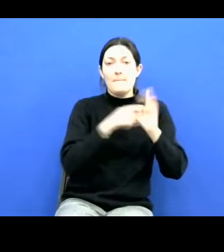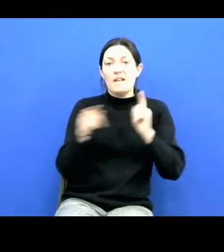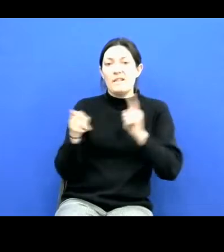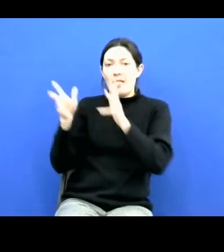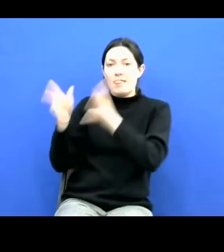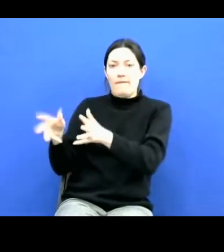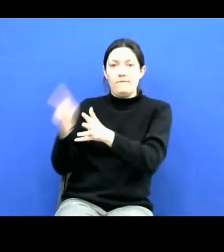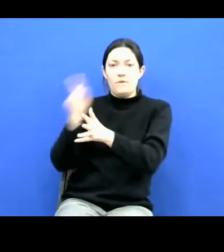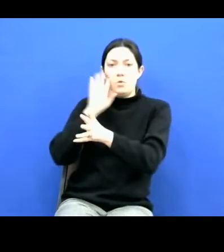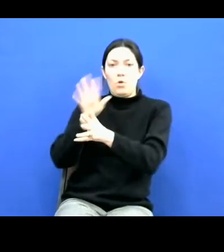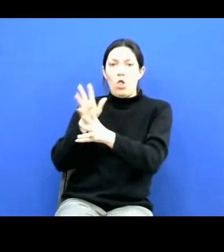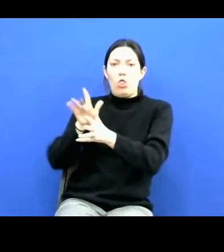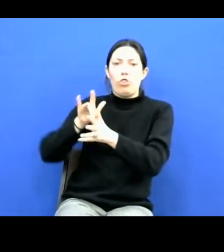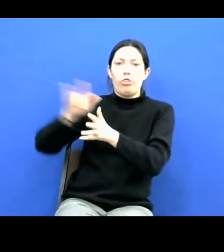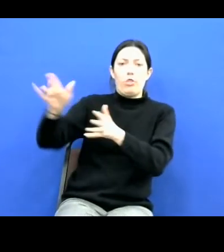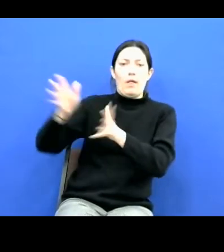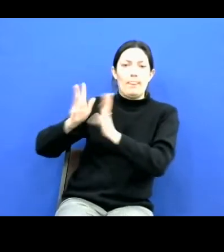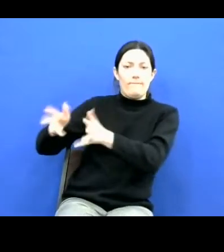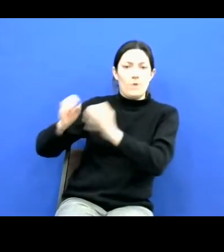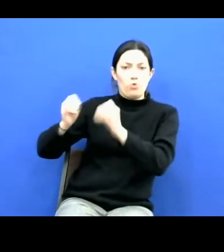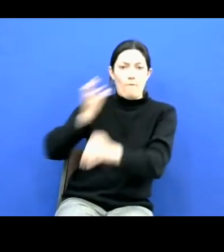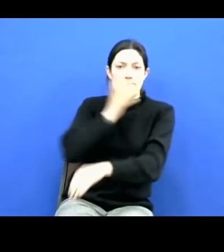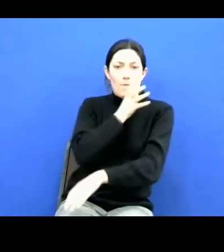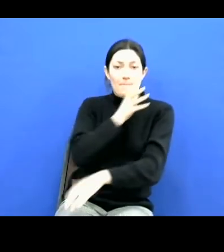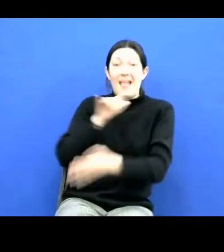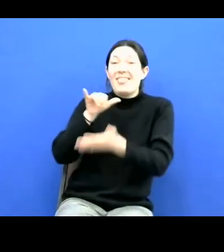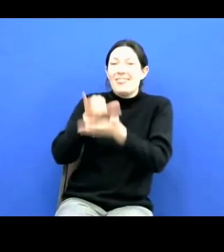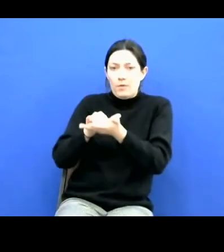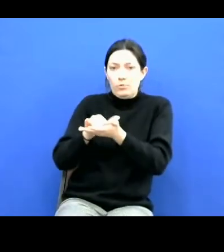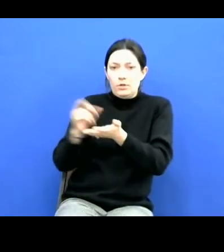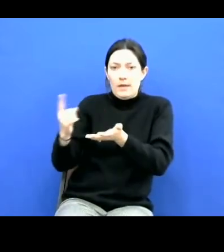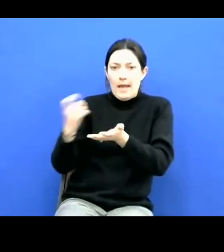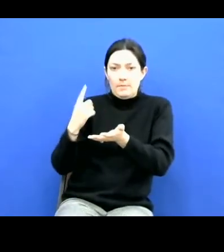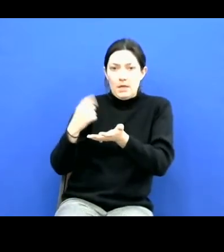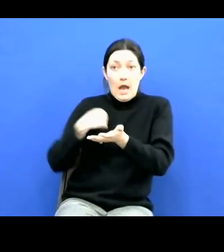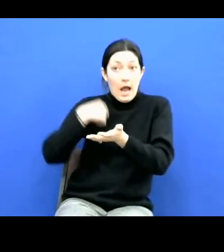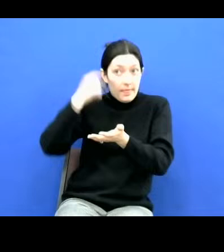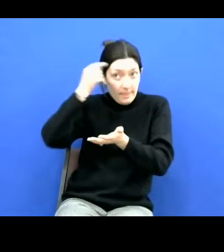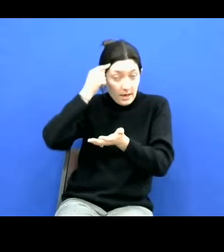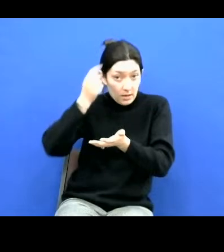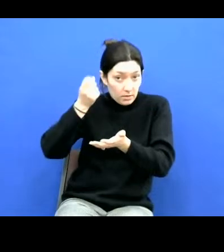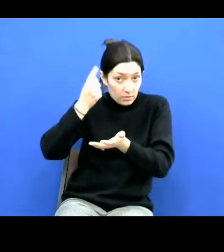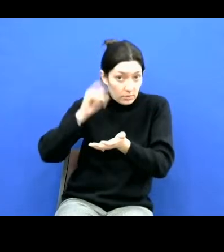acreage. That was the question, as I understood it. I don't.